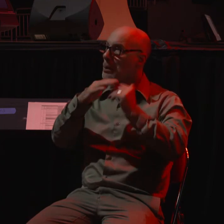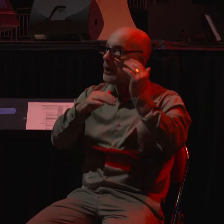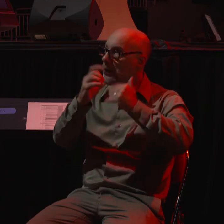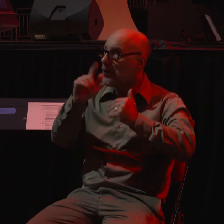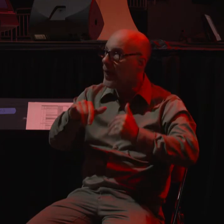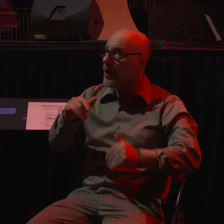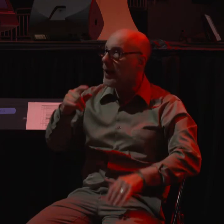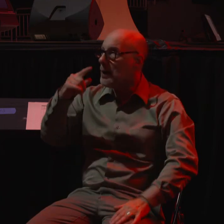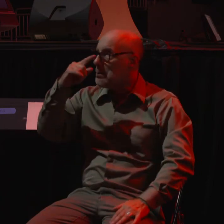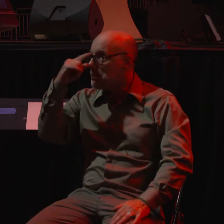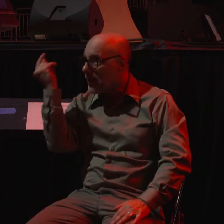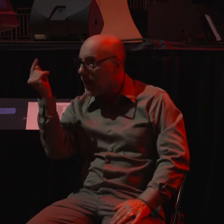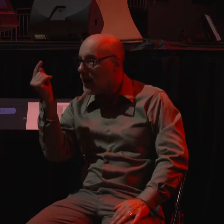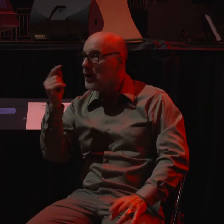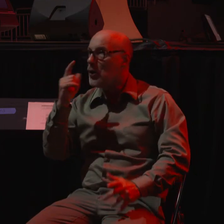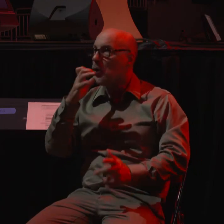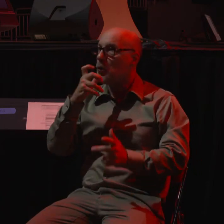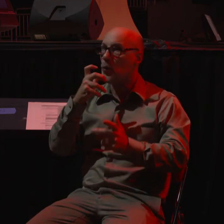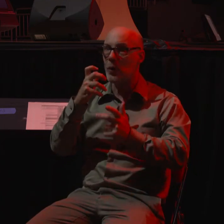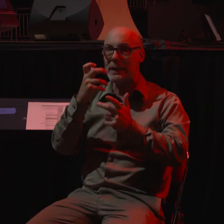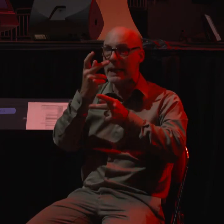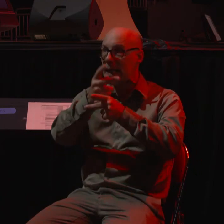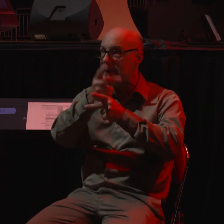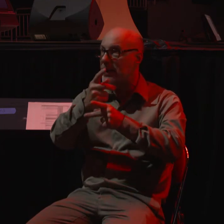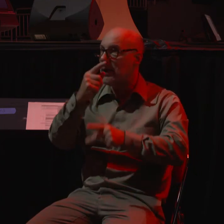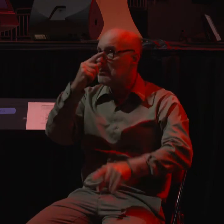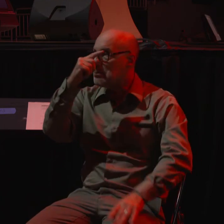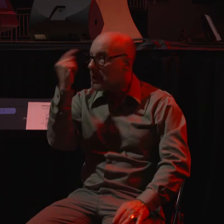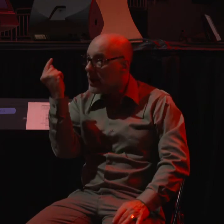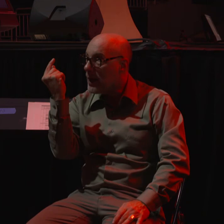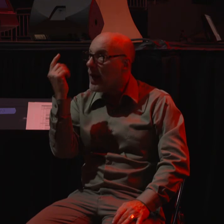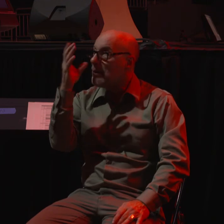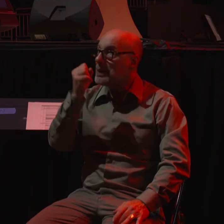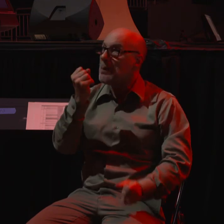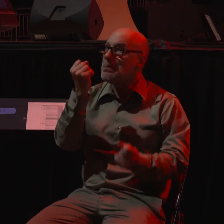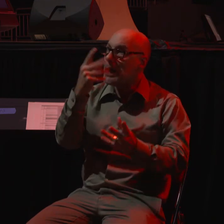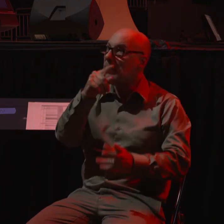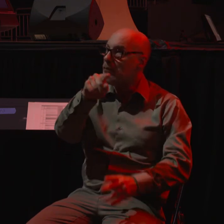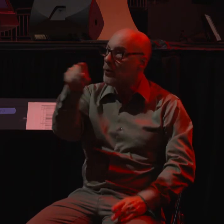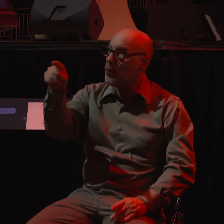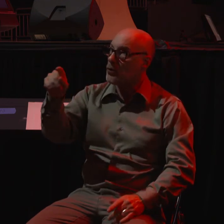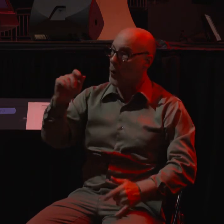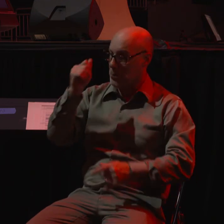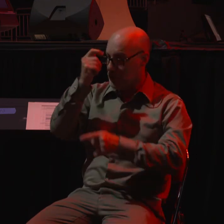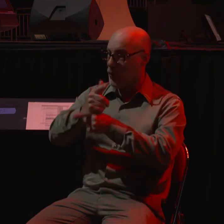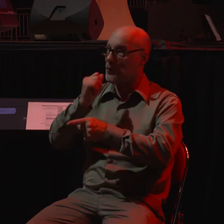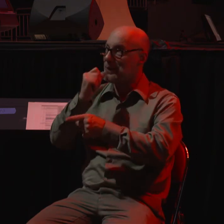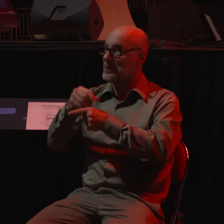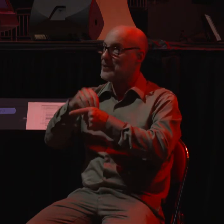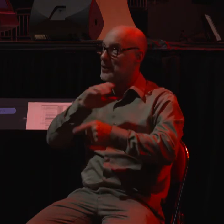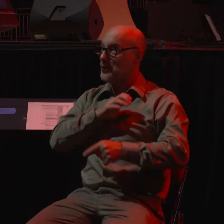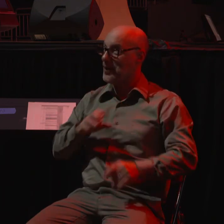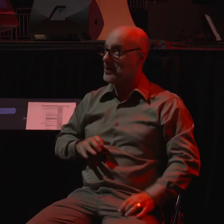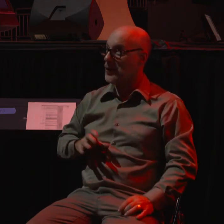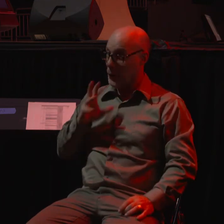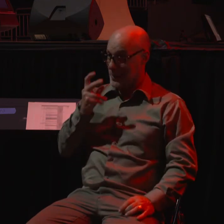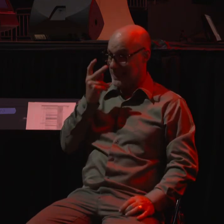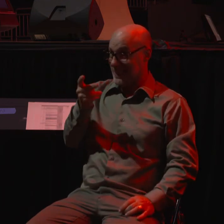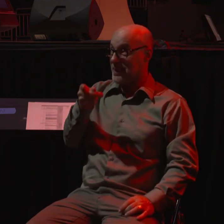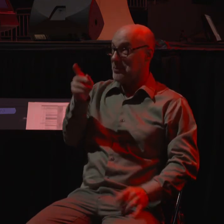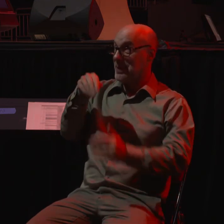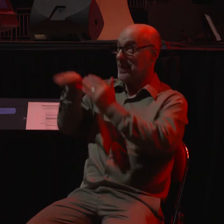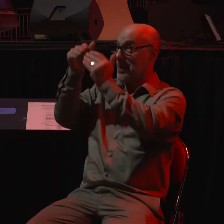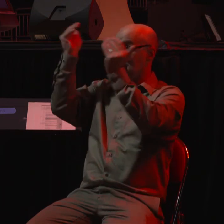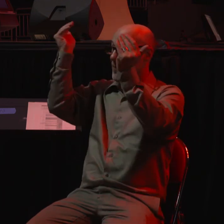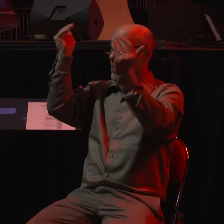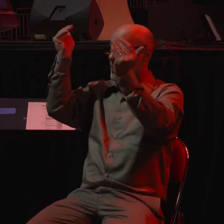it, I think they're probably my brothers and sisters in Christ, a lot of them, and I'm probably going to see them in heaven. So I think we just need to, a lot of our white